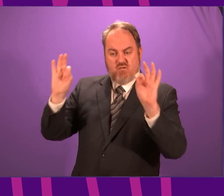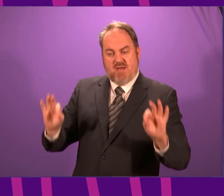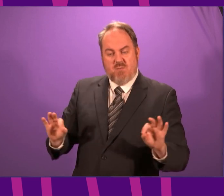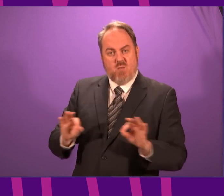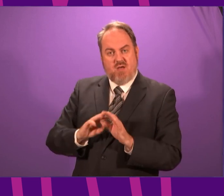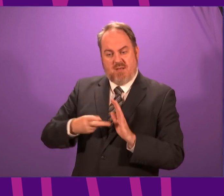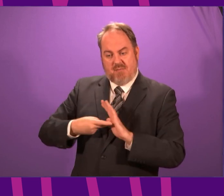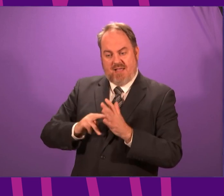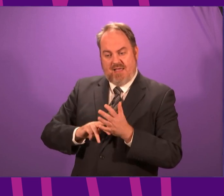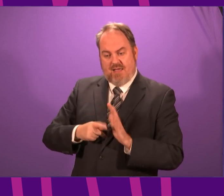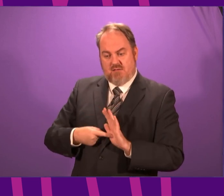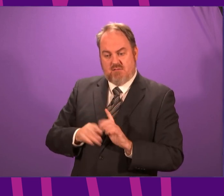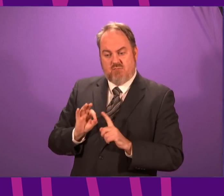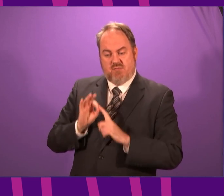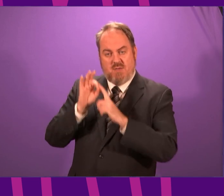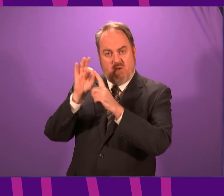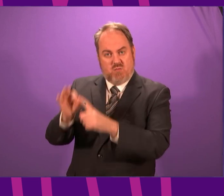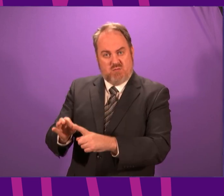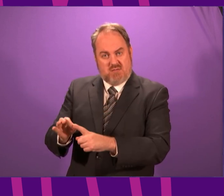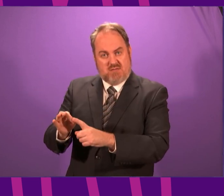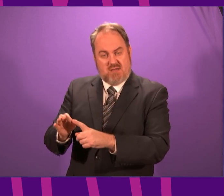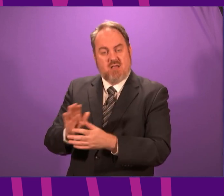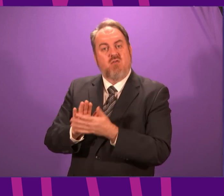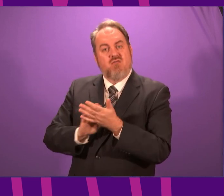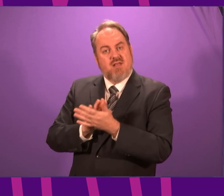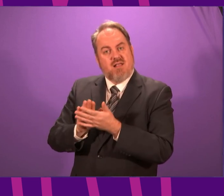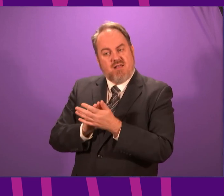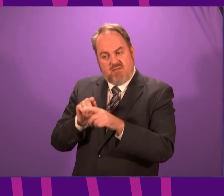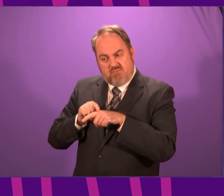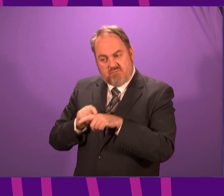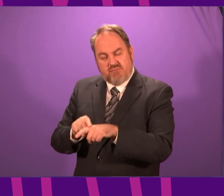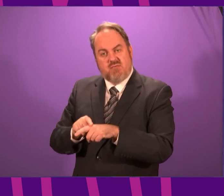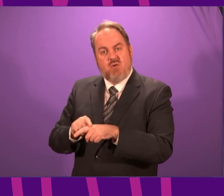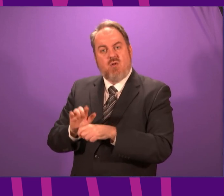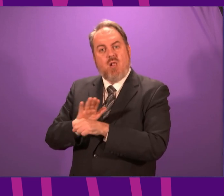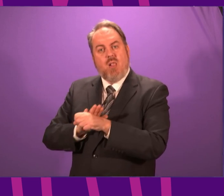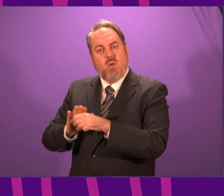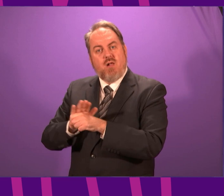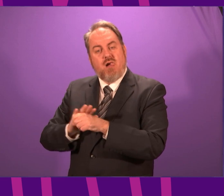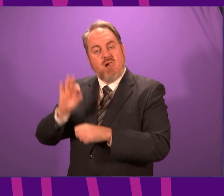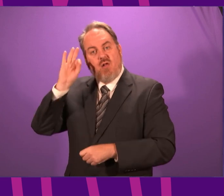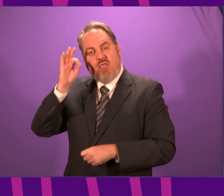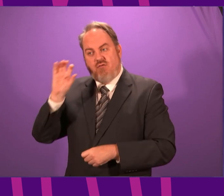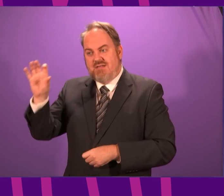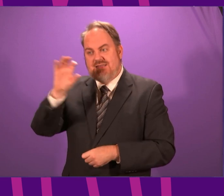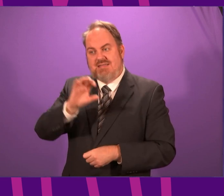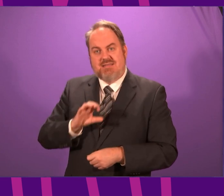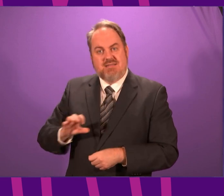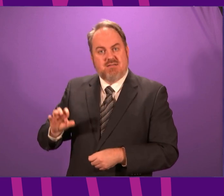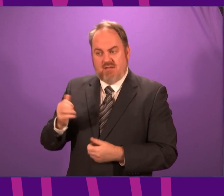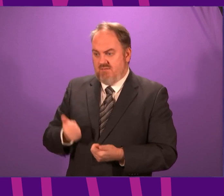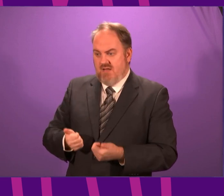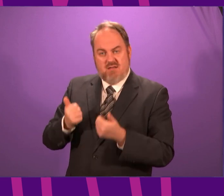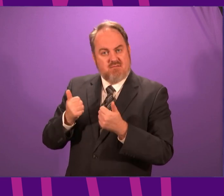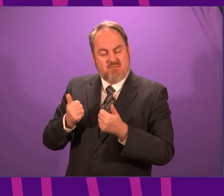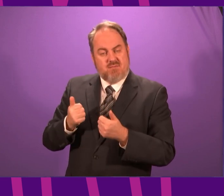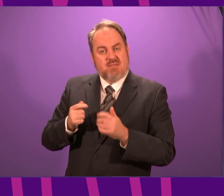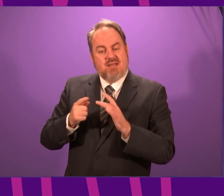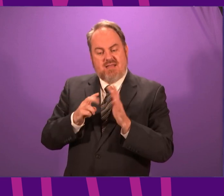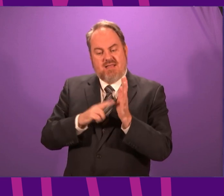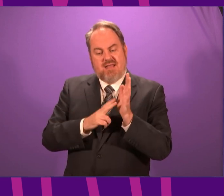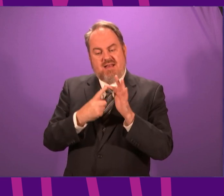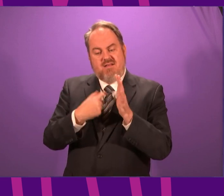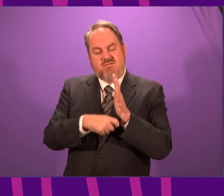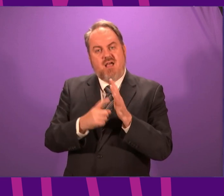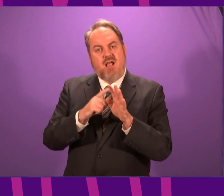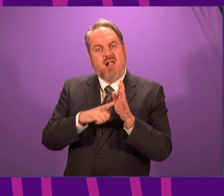also for it to be local authority-based, and not based solely upon health boards. Now, Inverclyde has been surrounded by areas whose rate